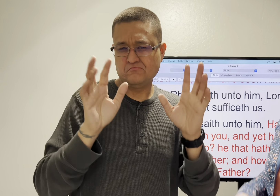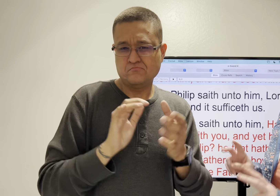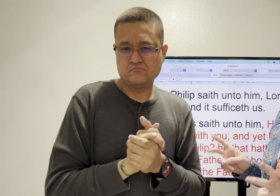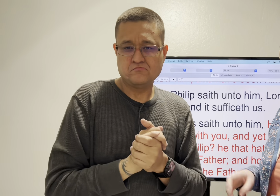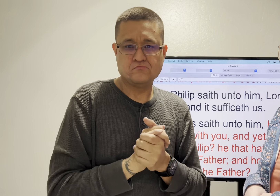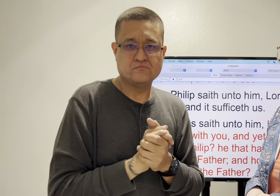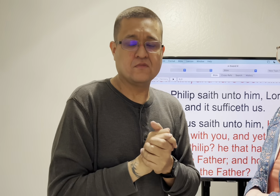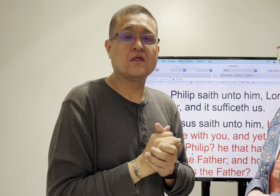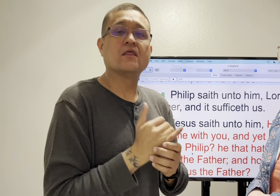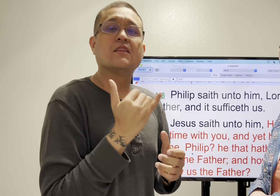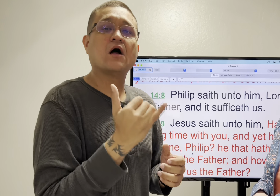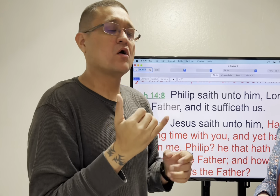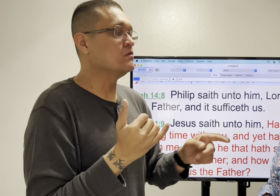We're going to be friends this time.